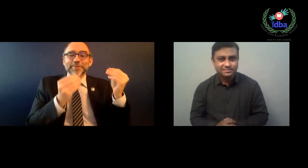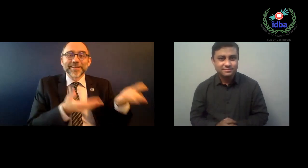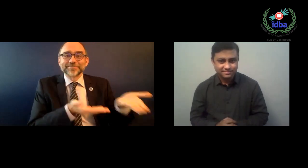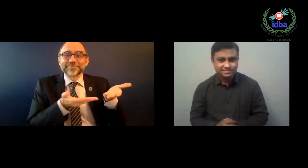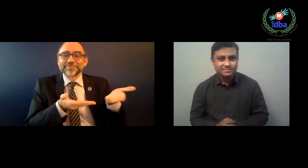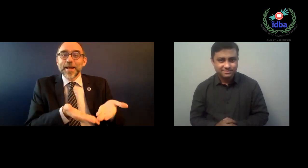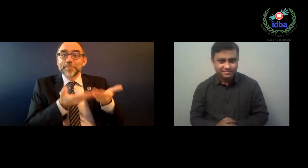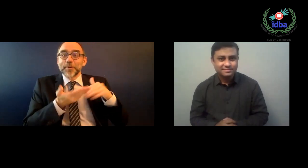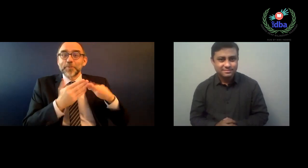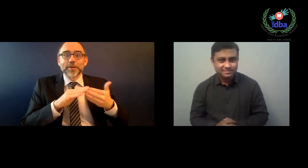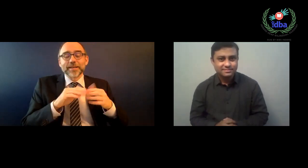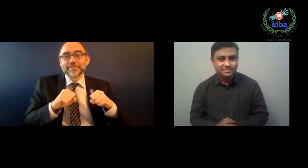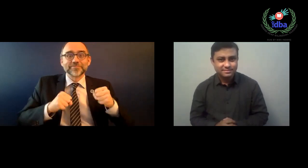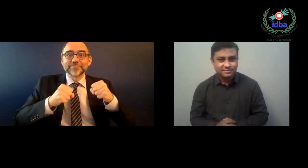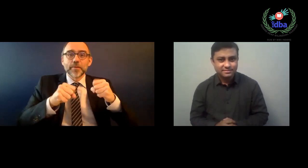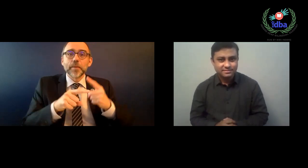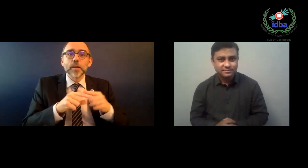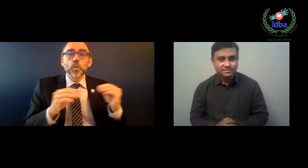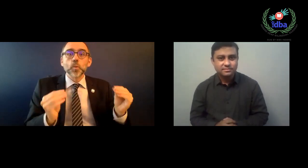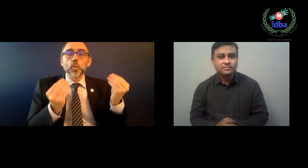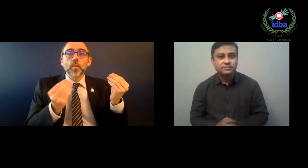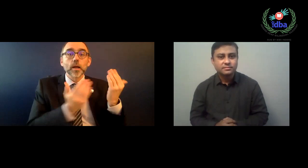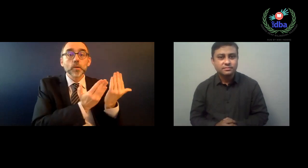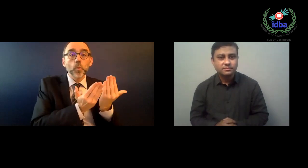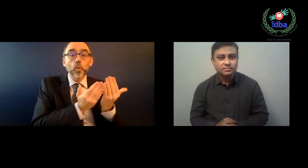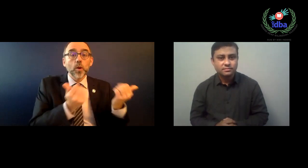new things, new ideas to come up with, the community should be welcoming.